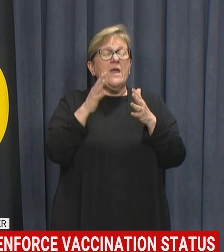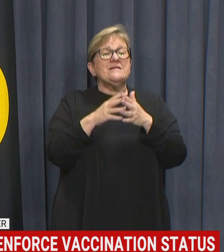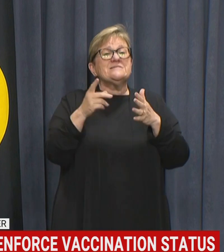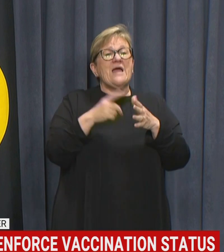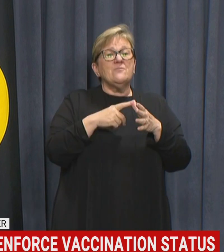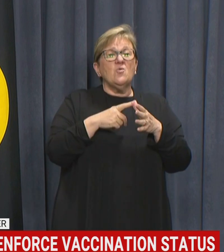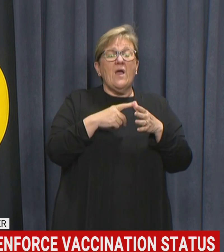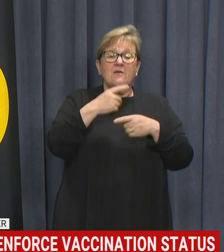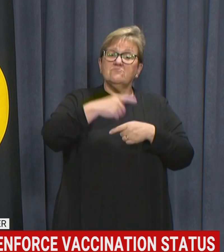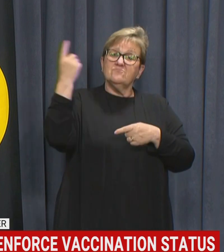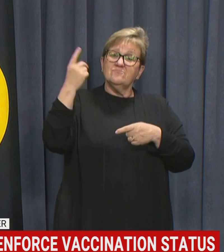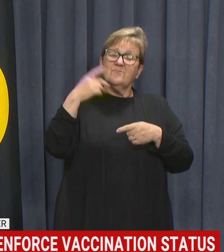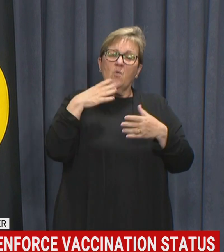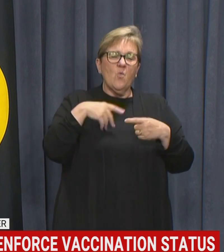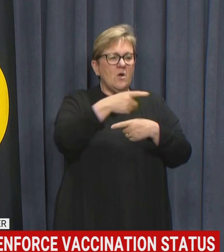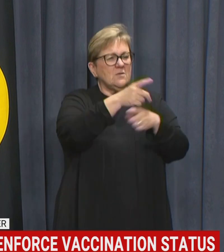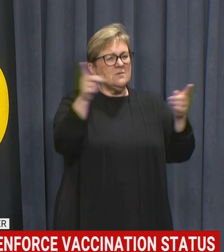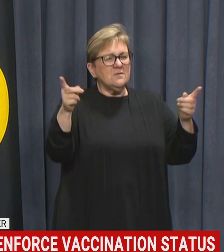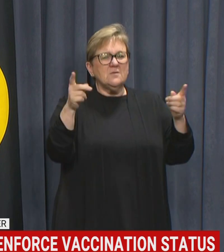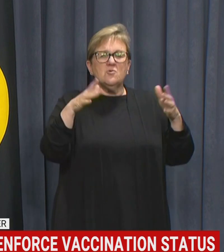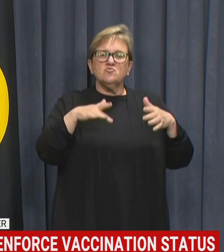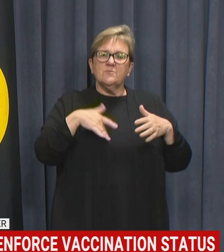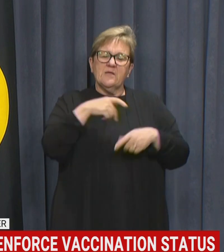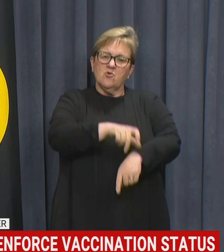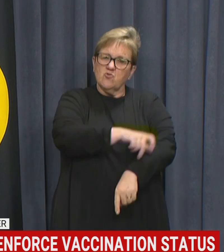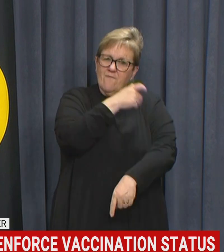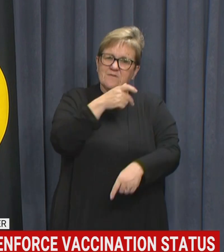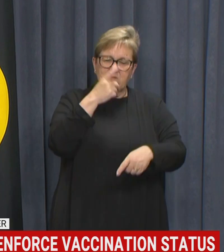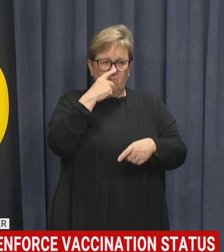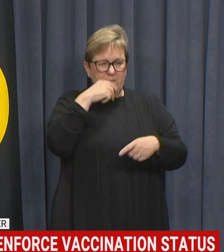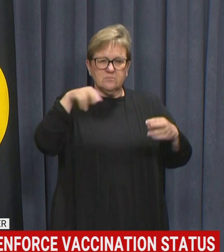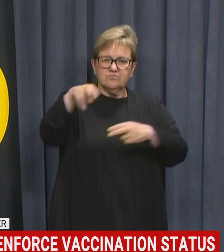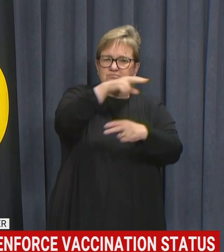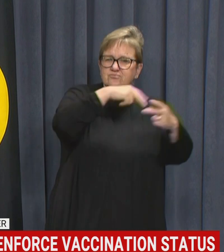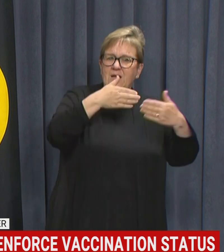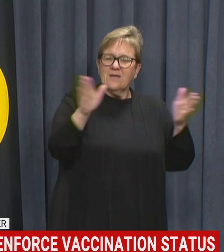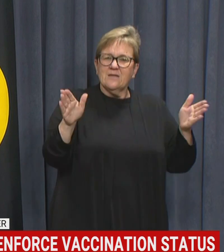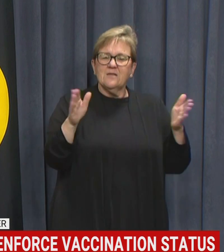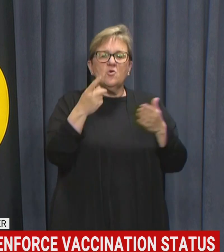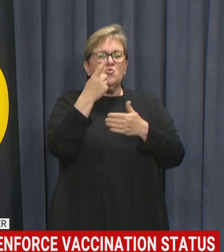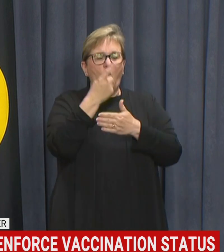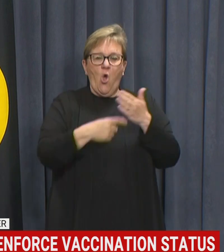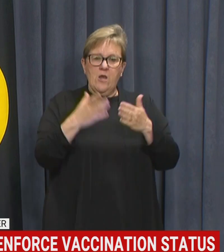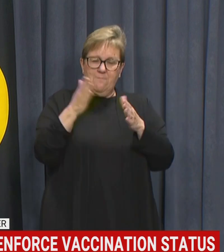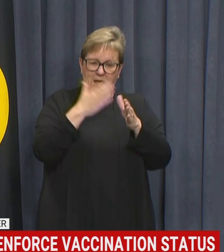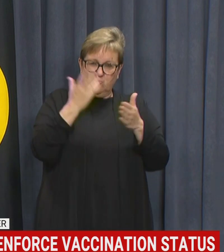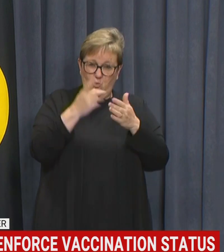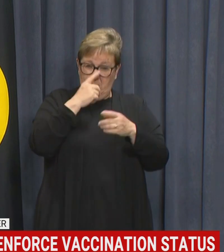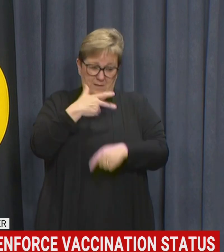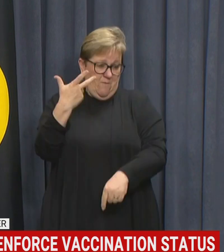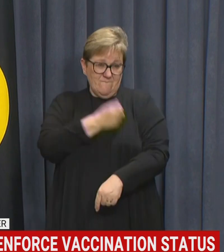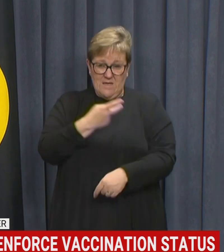transition, we want the public to be confident in these public settings and that they're only mixing with other